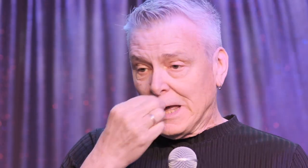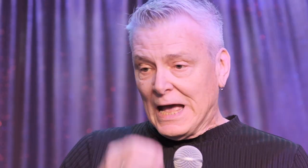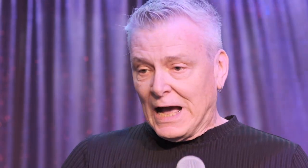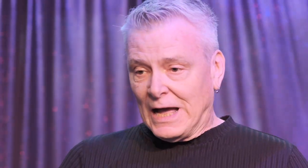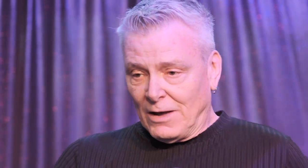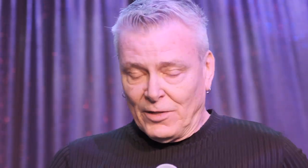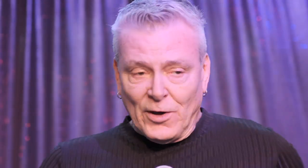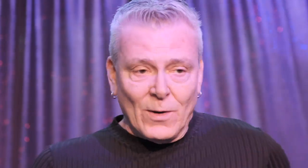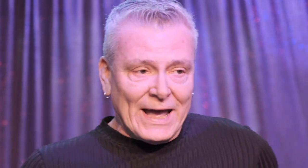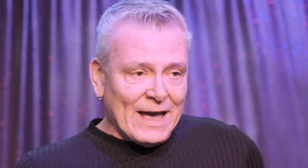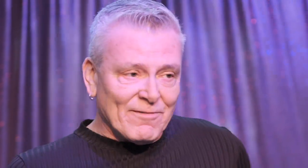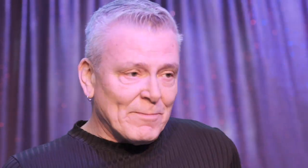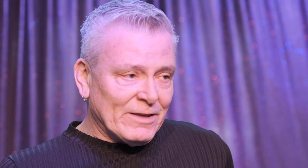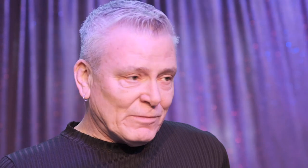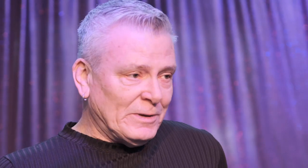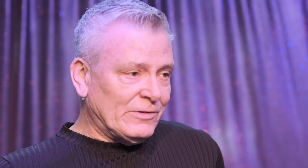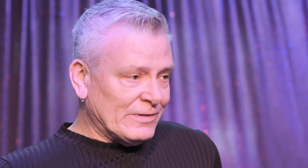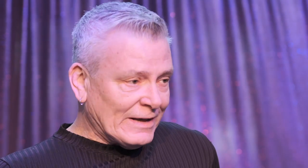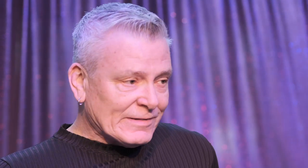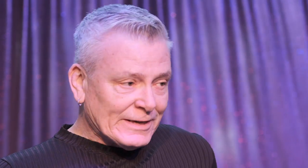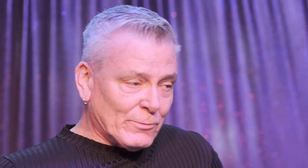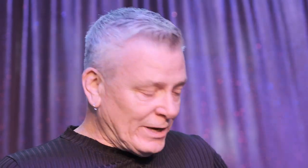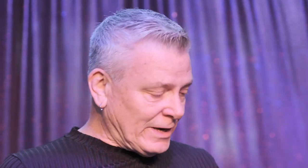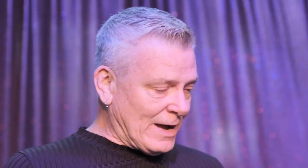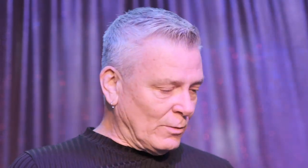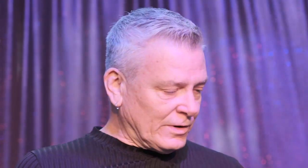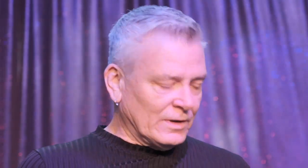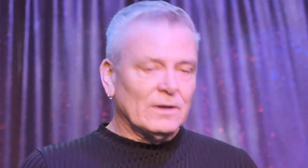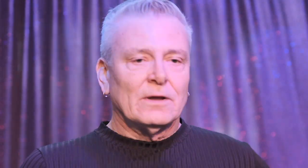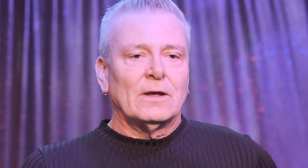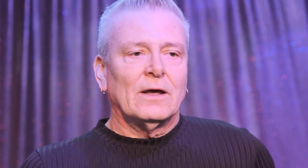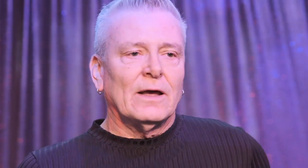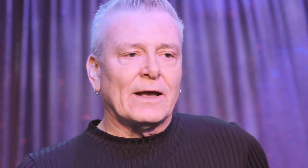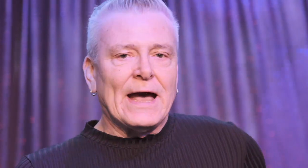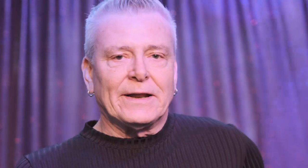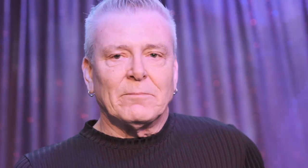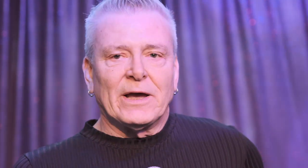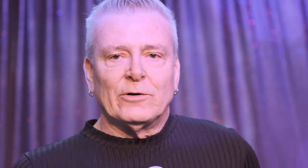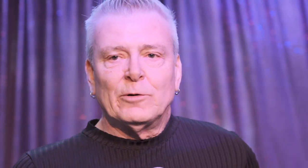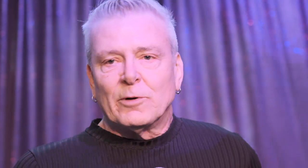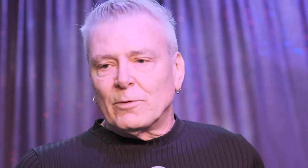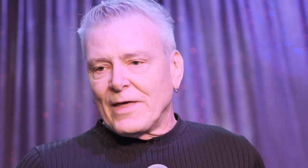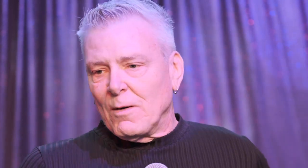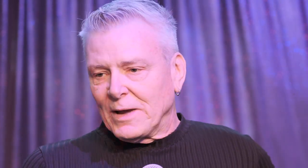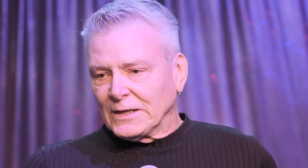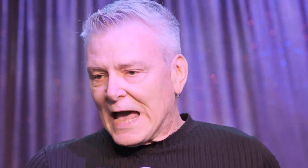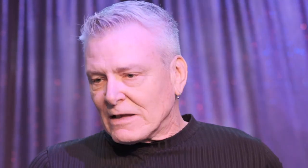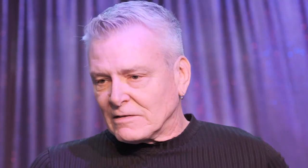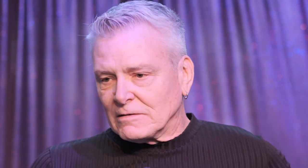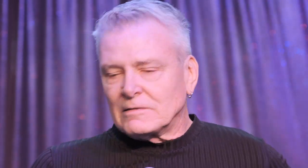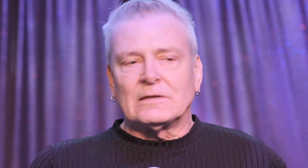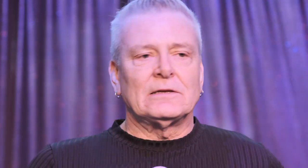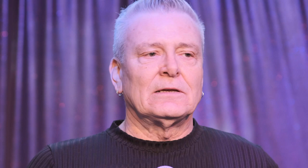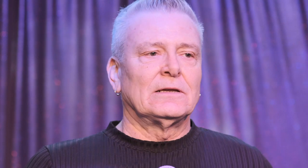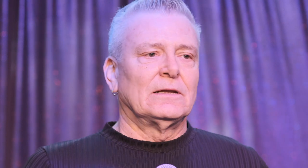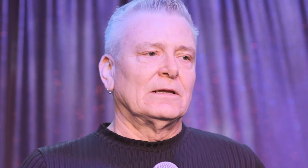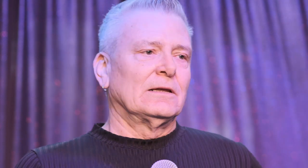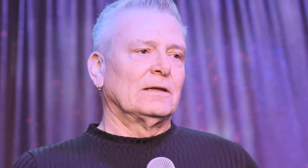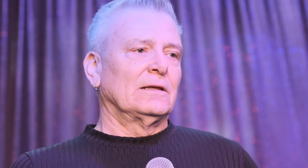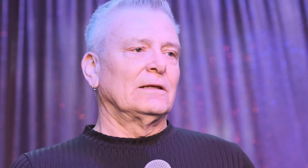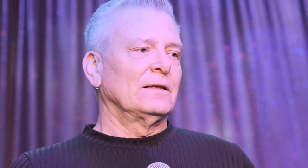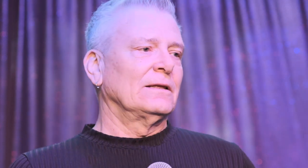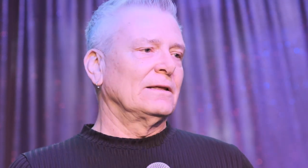you. Although I have my speech nicely written out, I got in my Uber without my glasses.